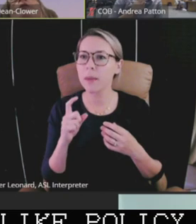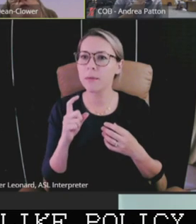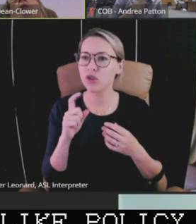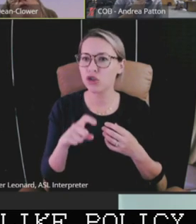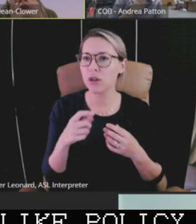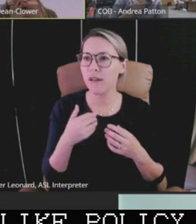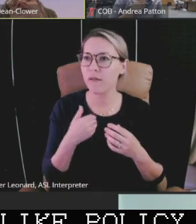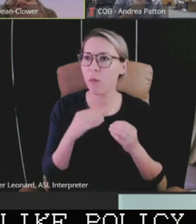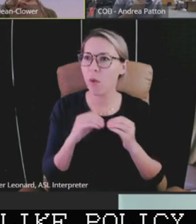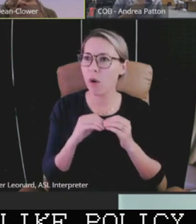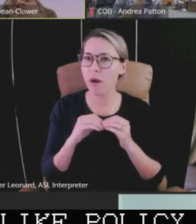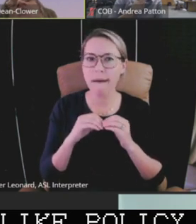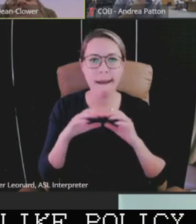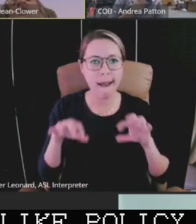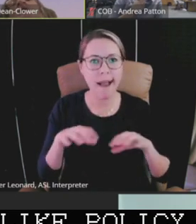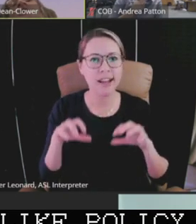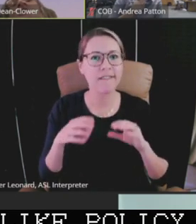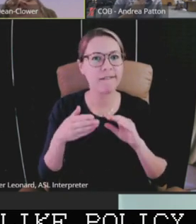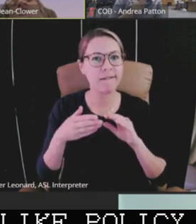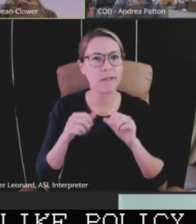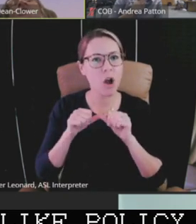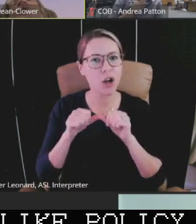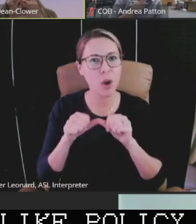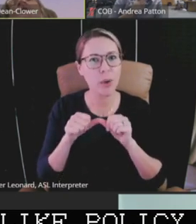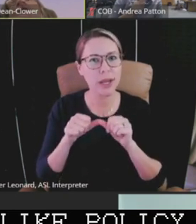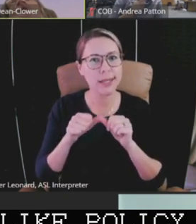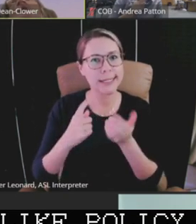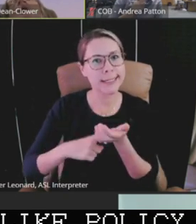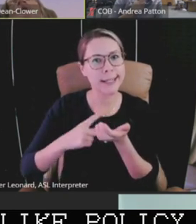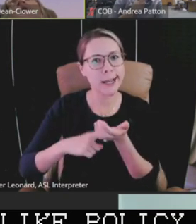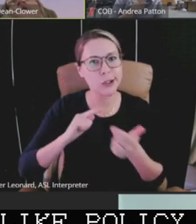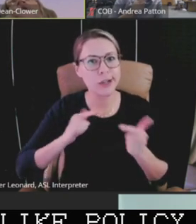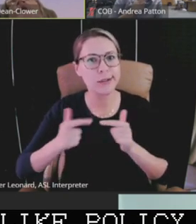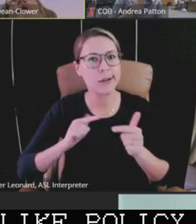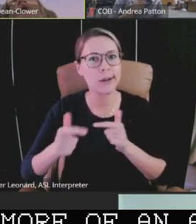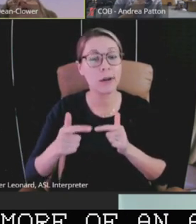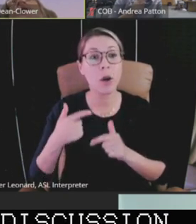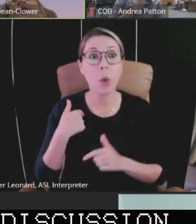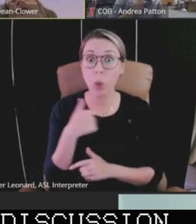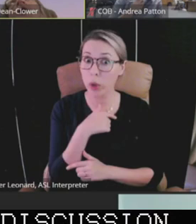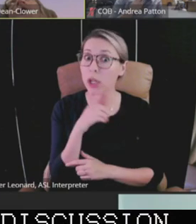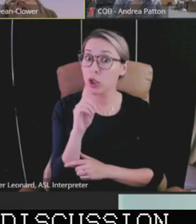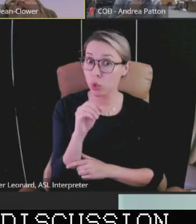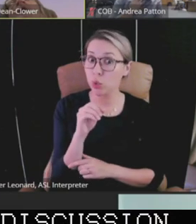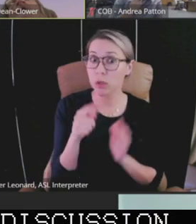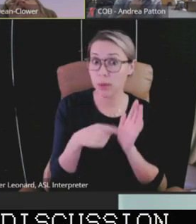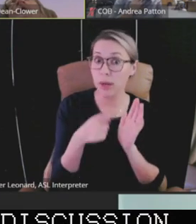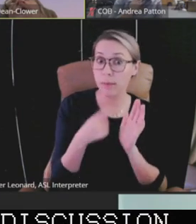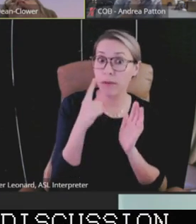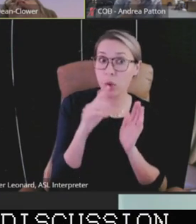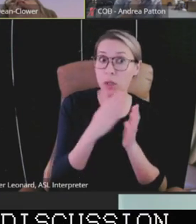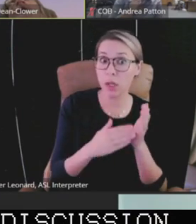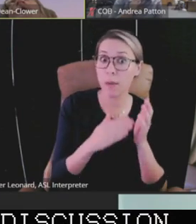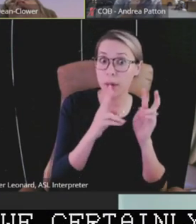an ongoing working discussion. We certainly have done that on some topics or, you know, in response to a letter, but that